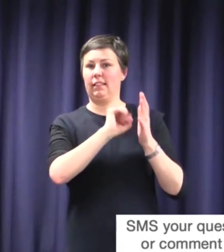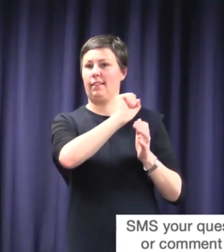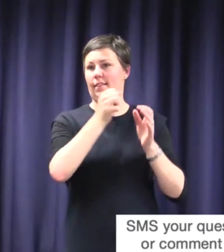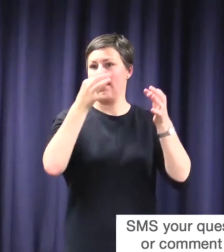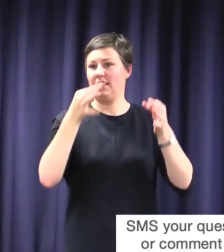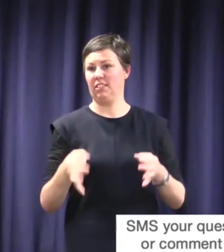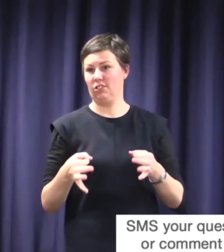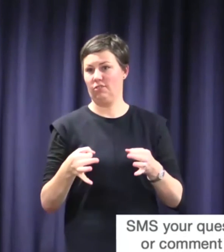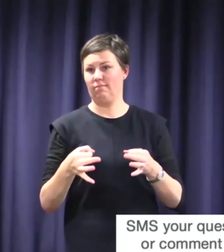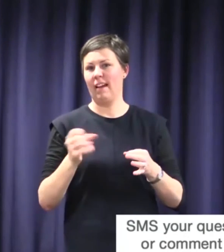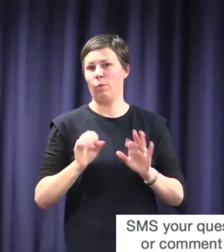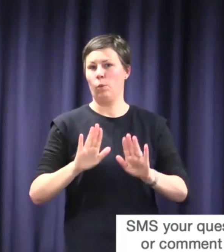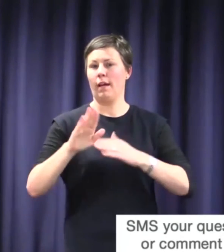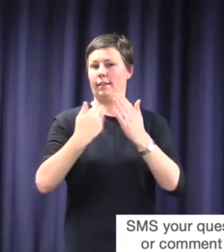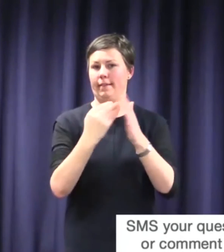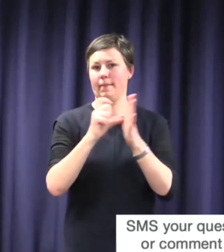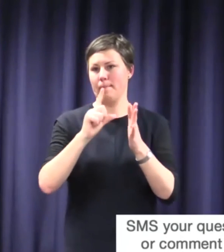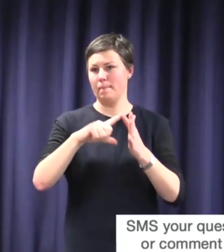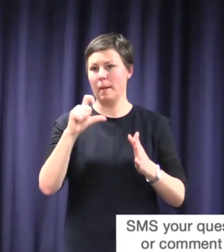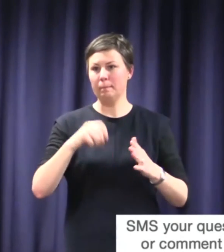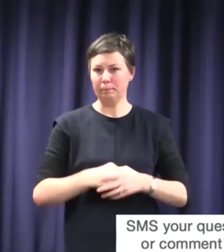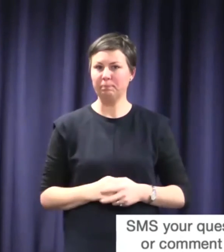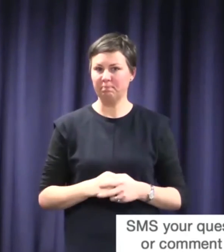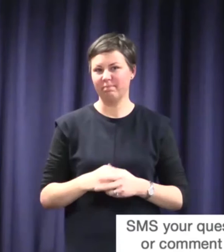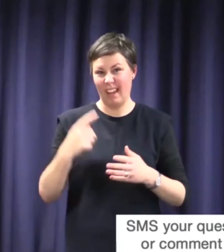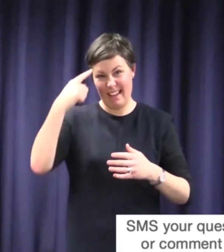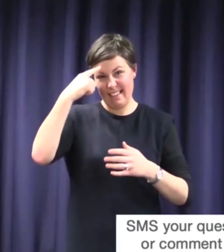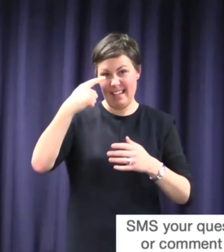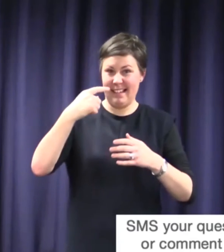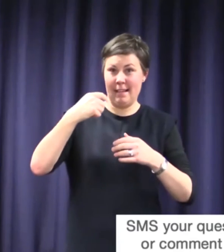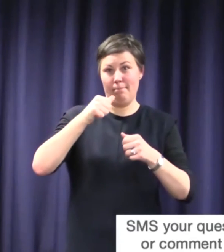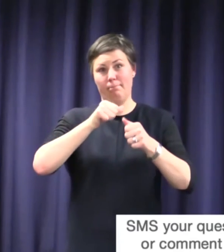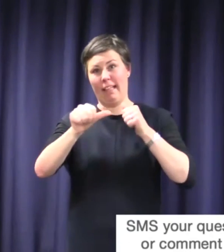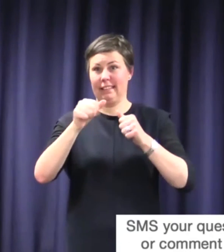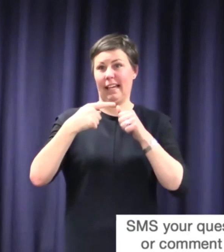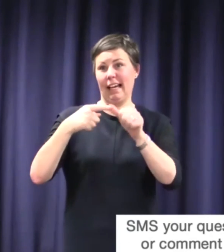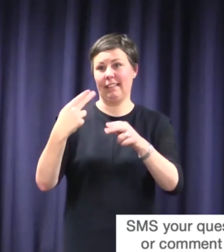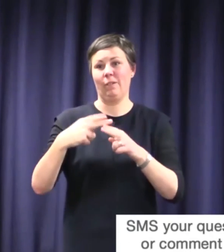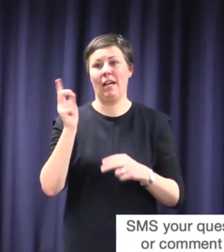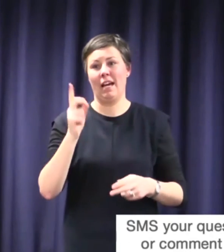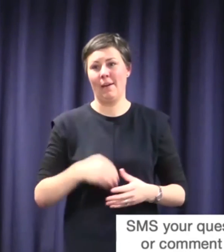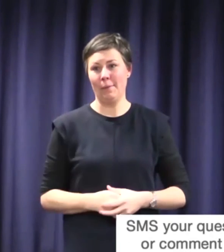come December this year. But that's probably the best answer we can give at this time.